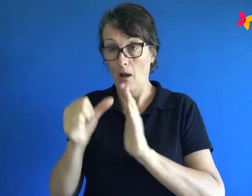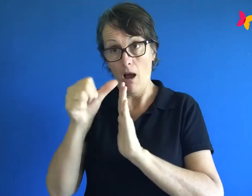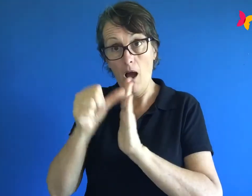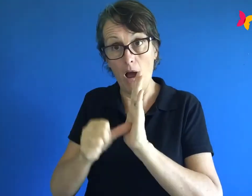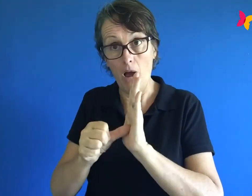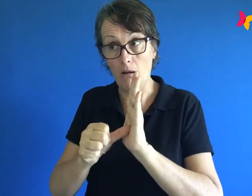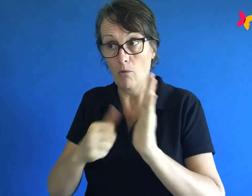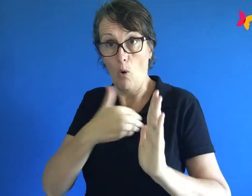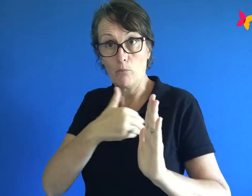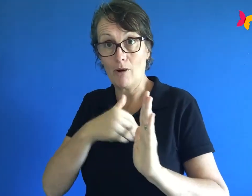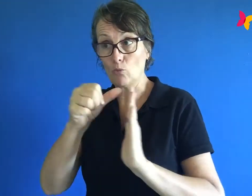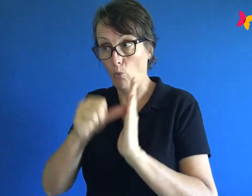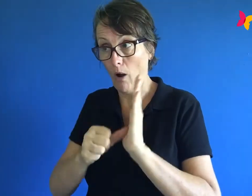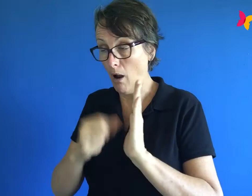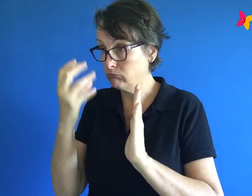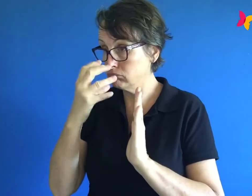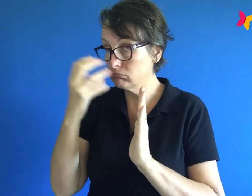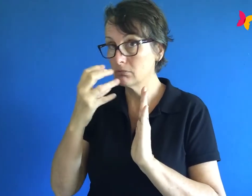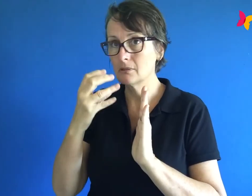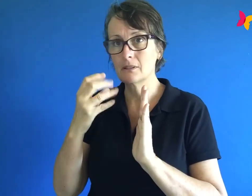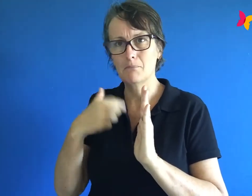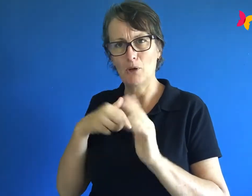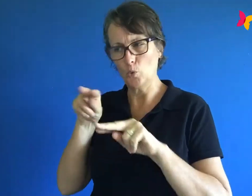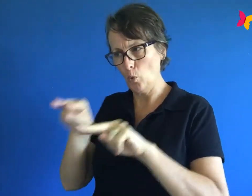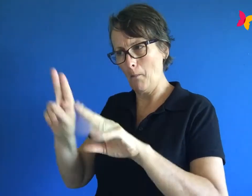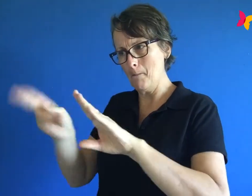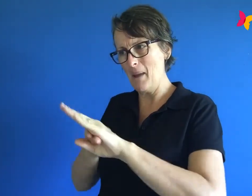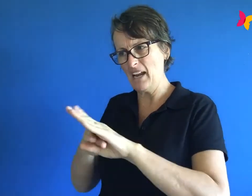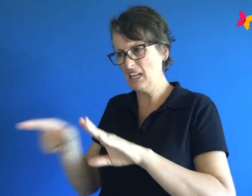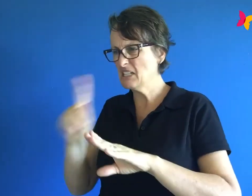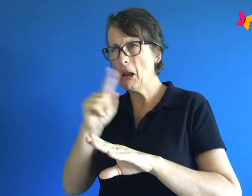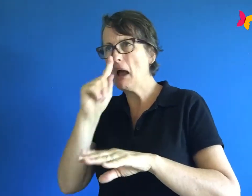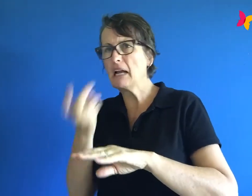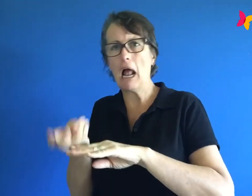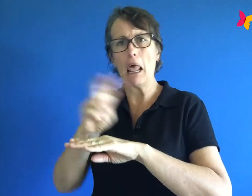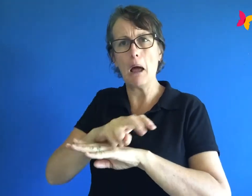at that age. You're looking at him and he's in bed, I'm saying, I just can't get out of bed. What are you thinking?